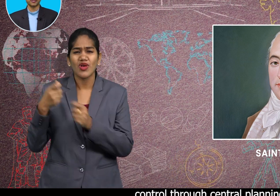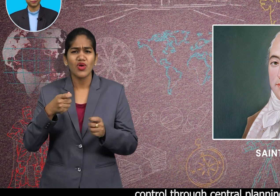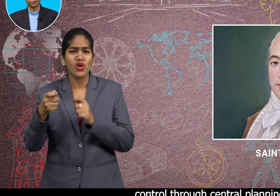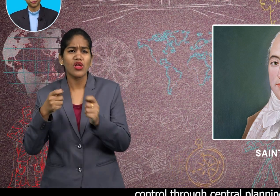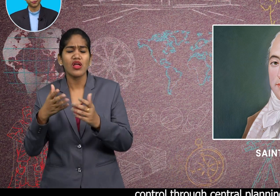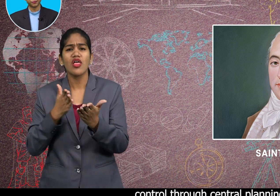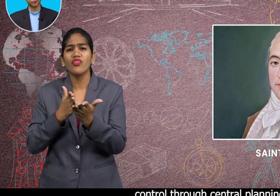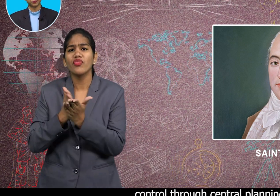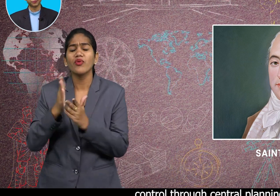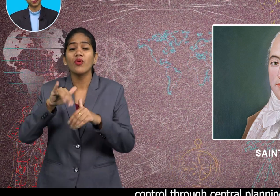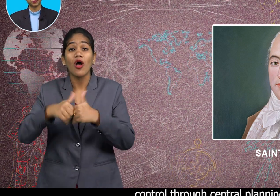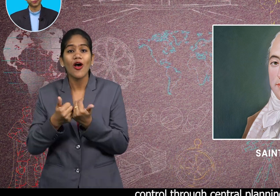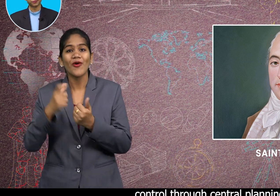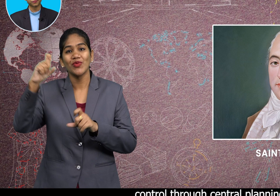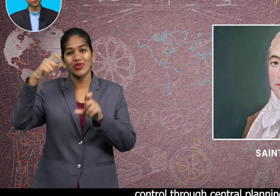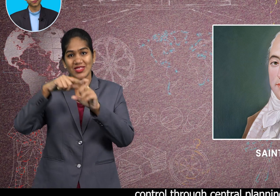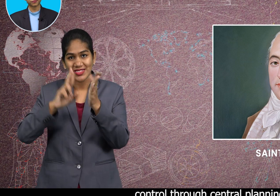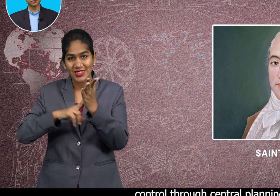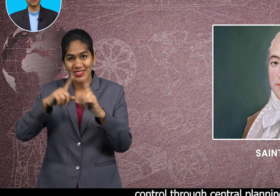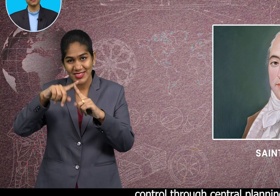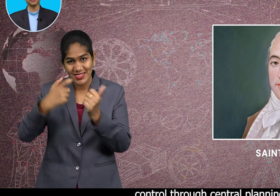planning.